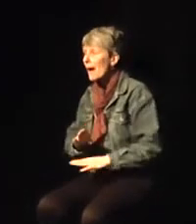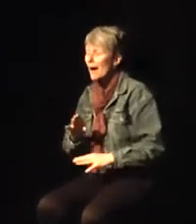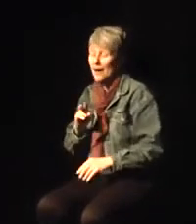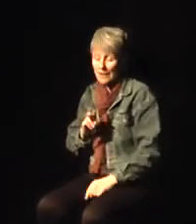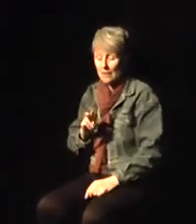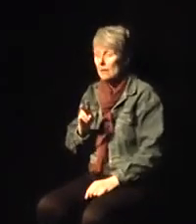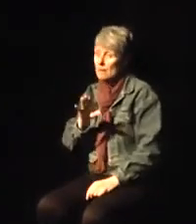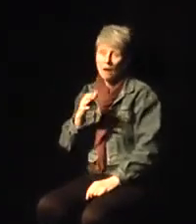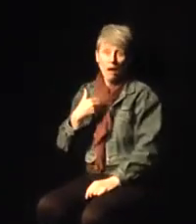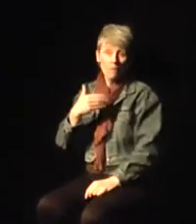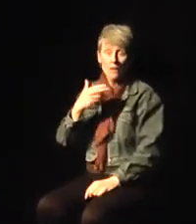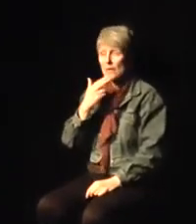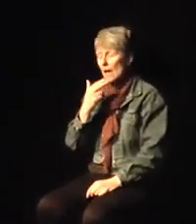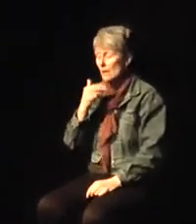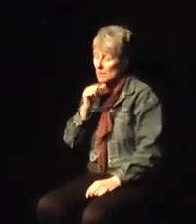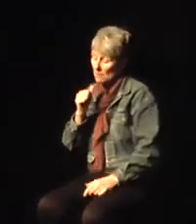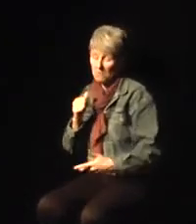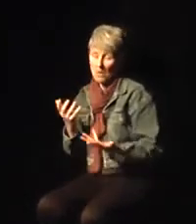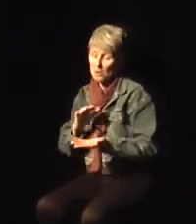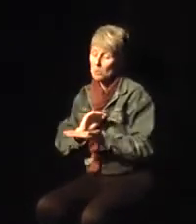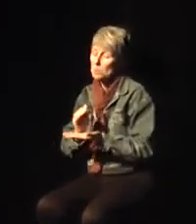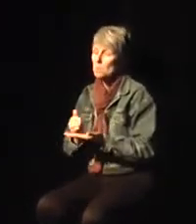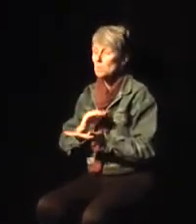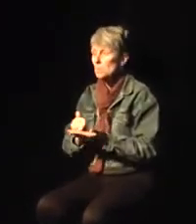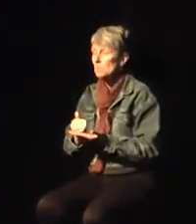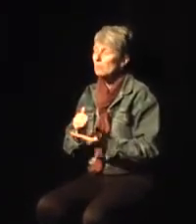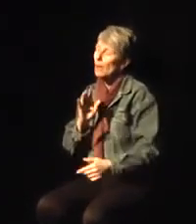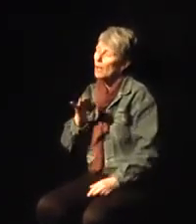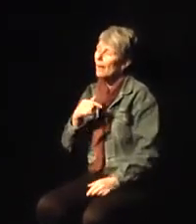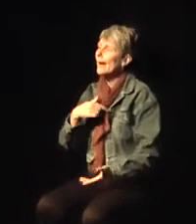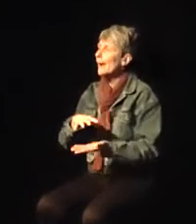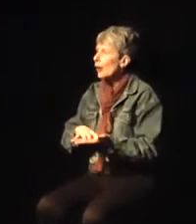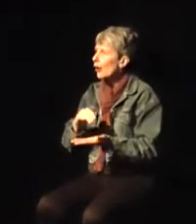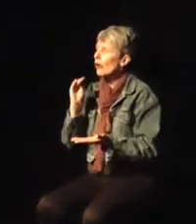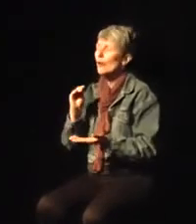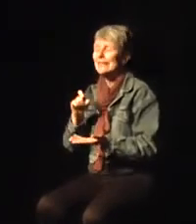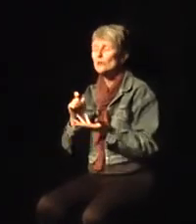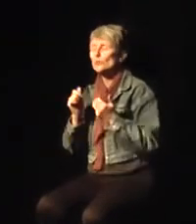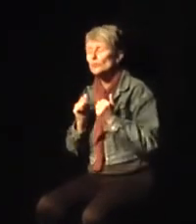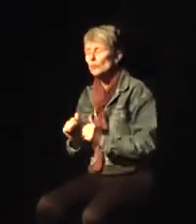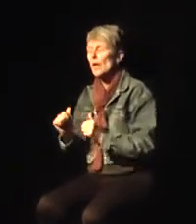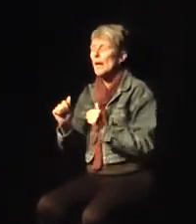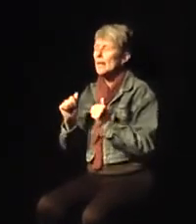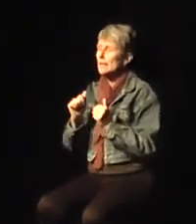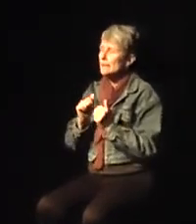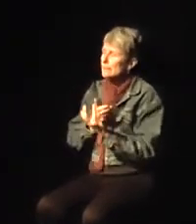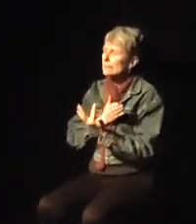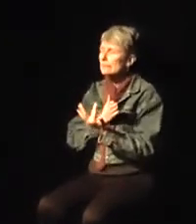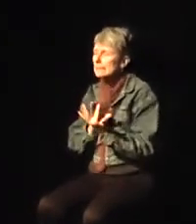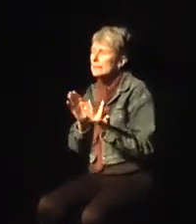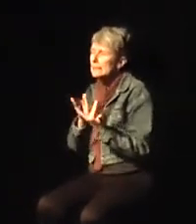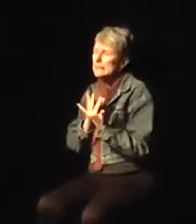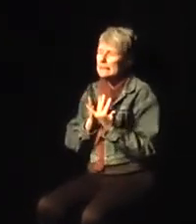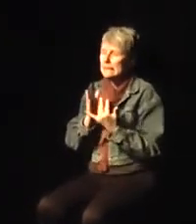I have candy too, but I don't have as much. I learn that I'm going to have to try to maneuver through these kinds of